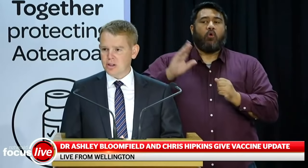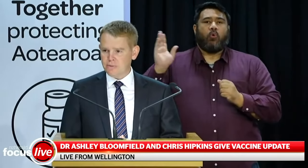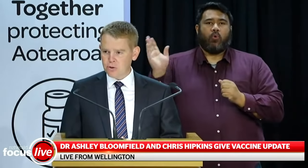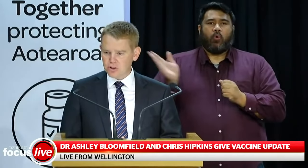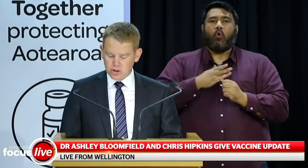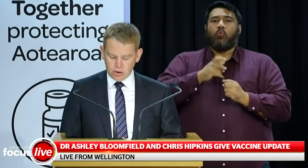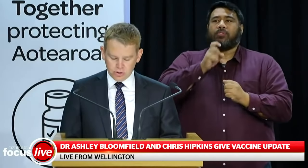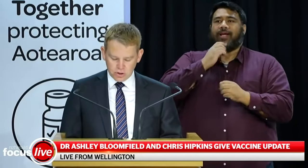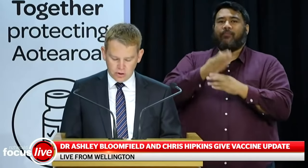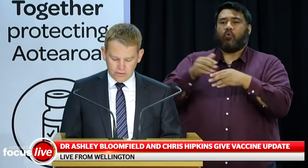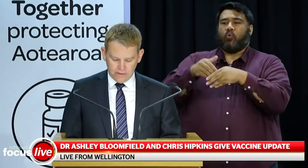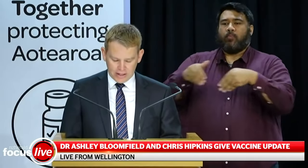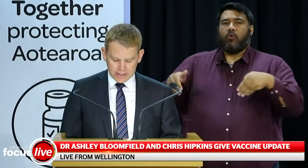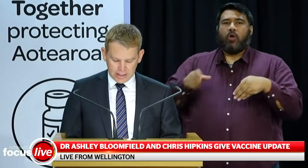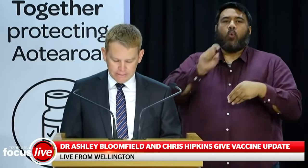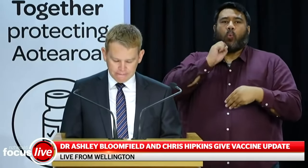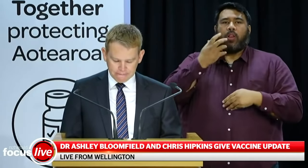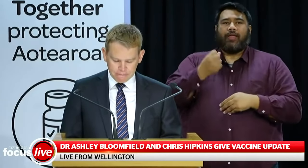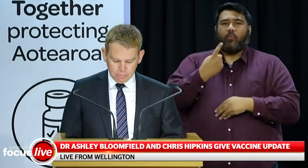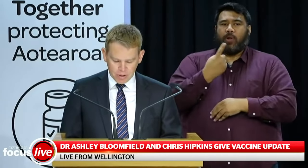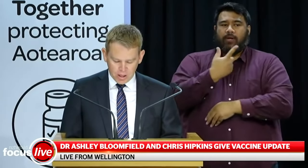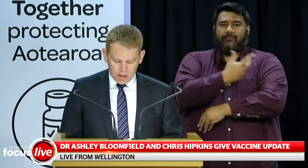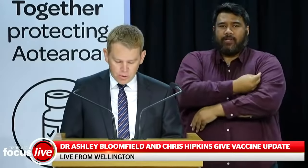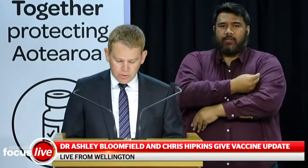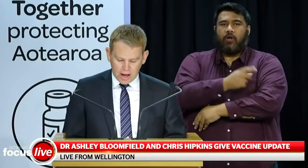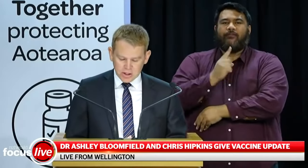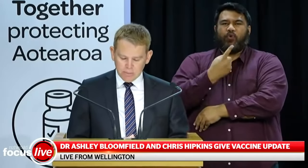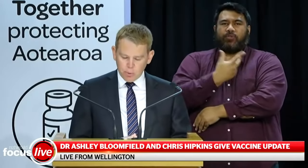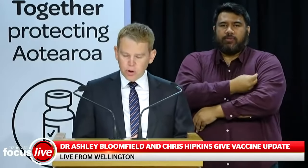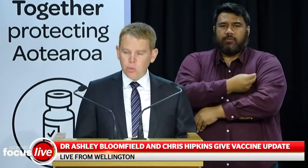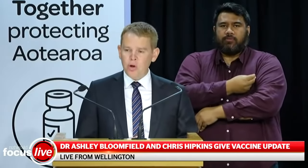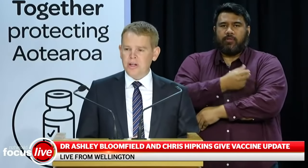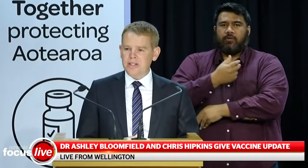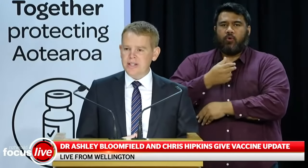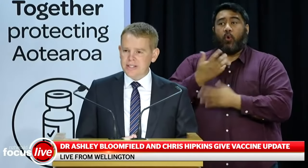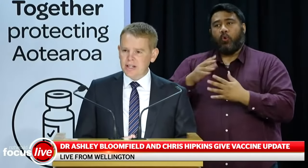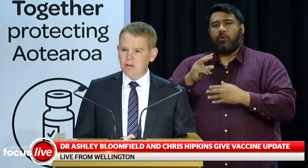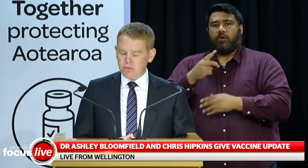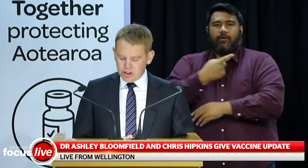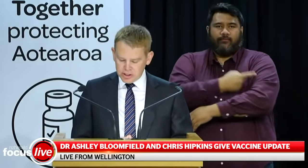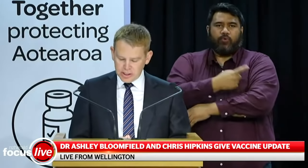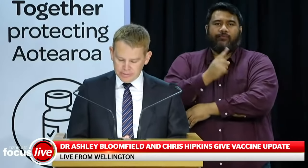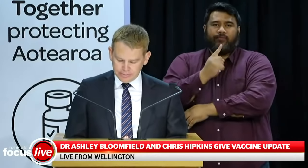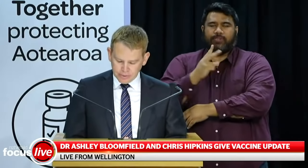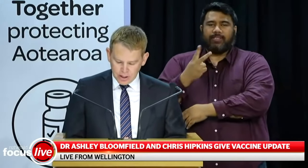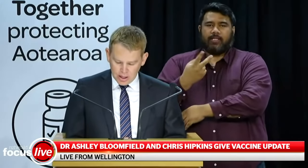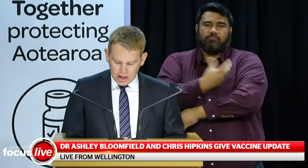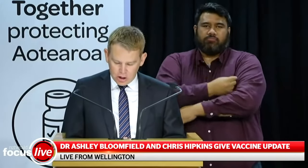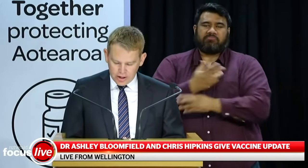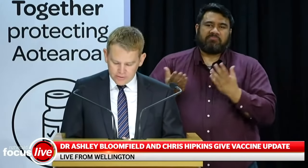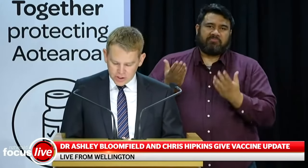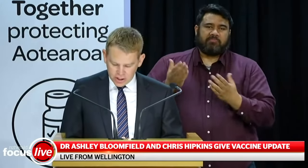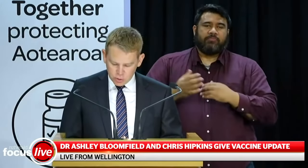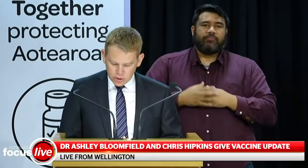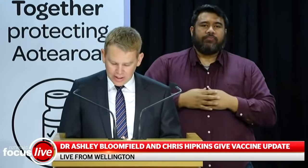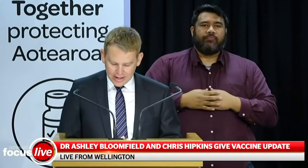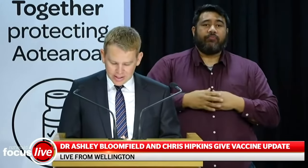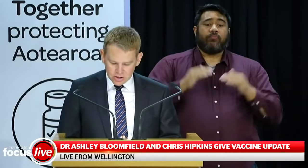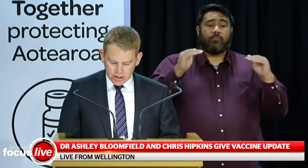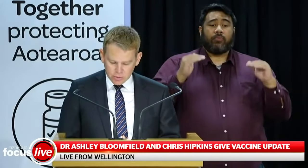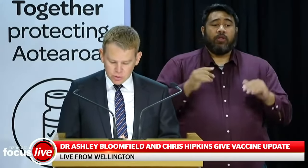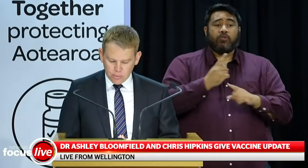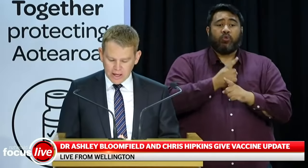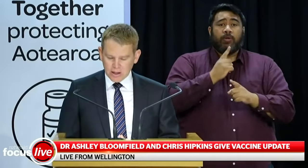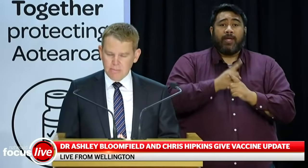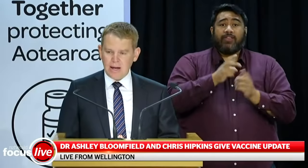dose, the first dose of the vaccine. With regard to the border worker testing register, I have signed an order